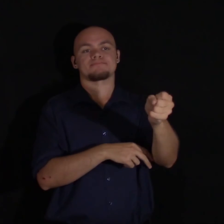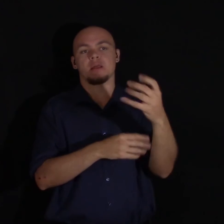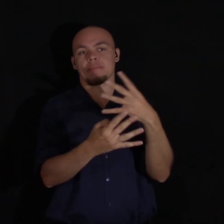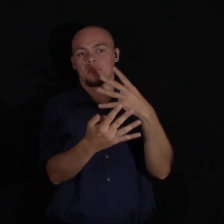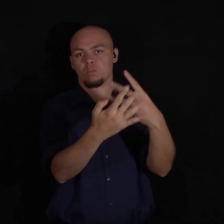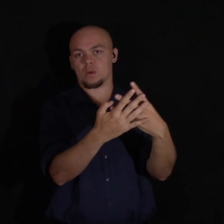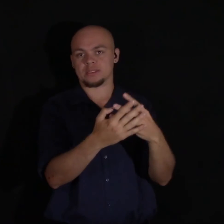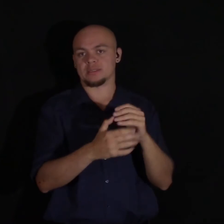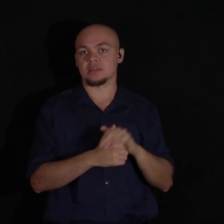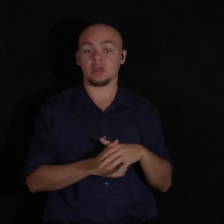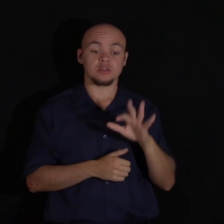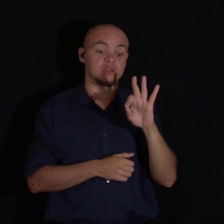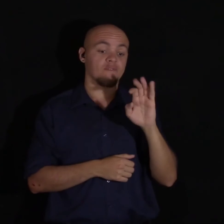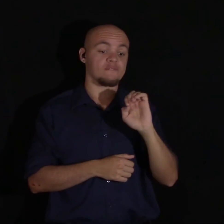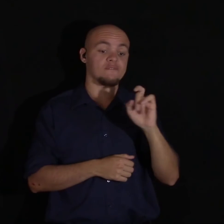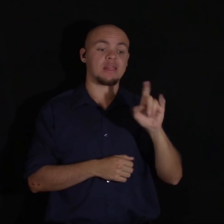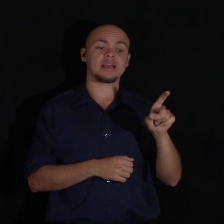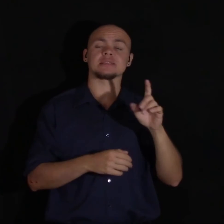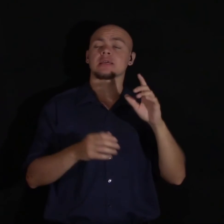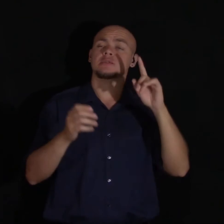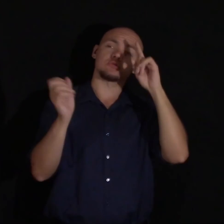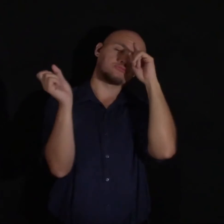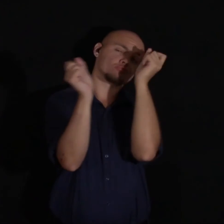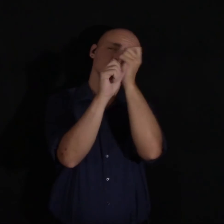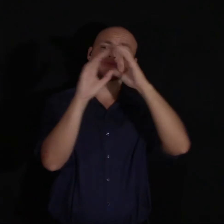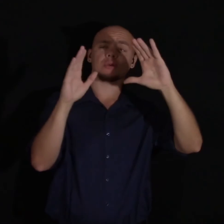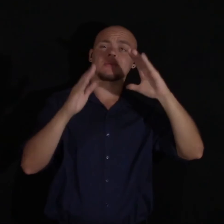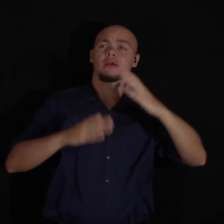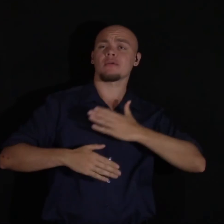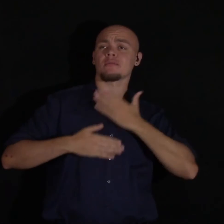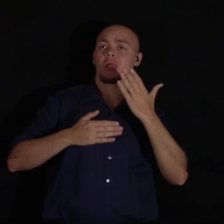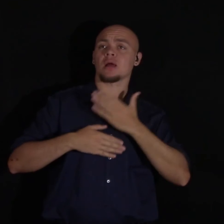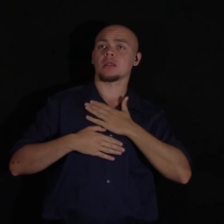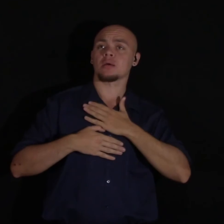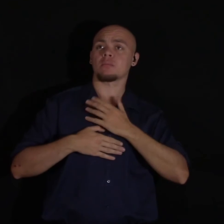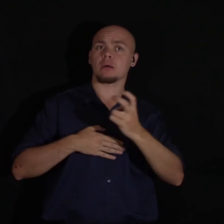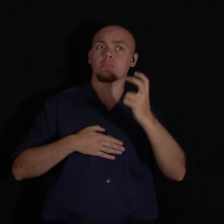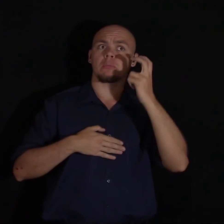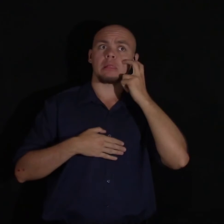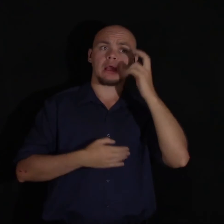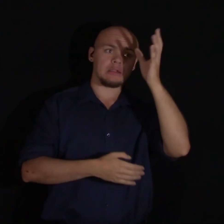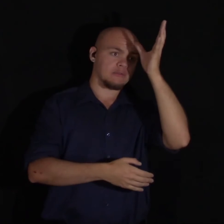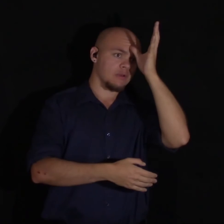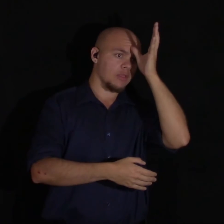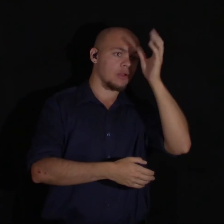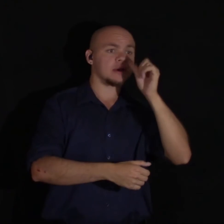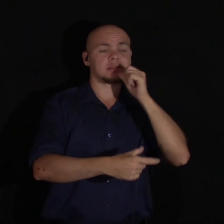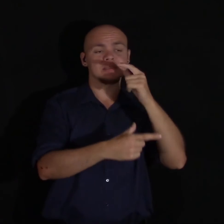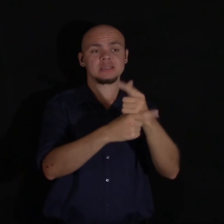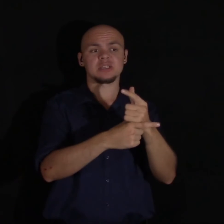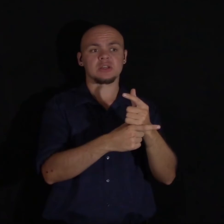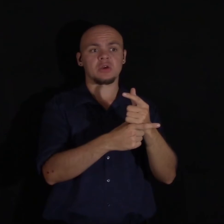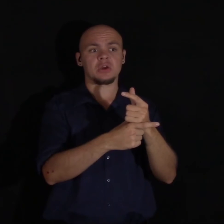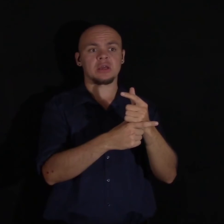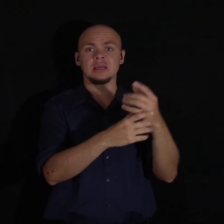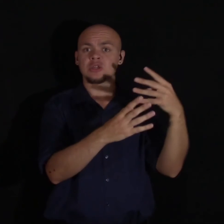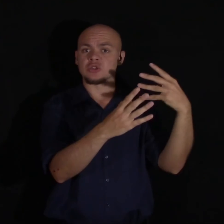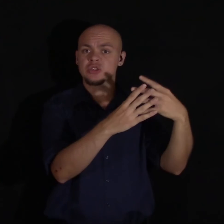of pleasure. His blind and aged father and his gentle sister lay in a noisome dungeon, while he enjoyed